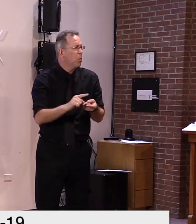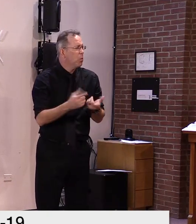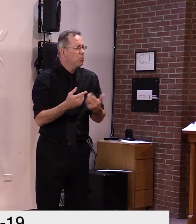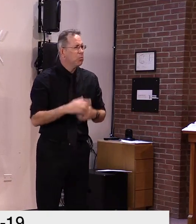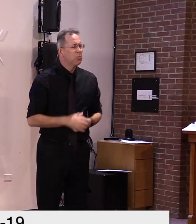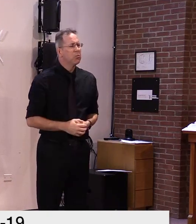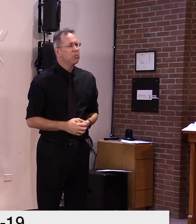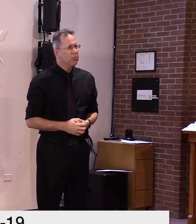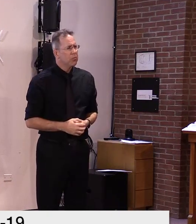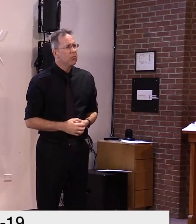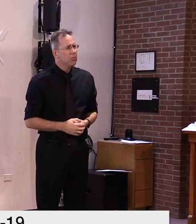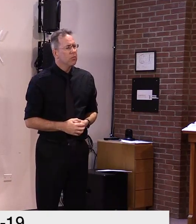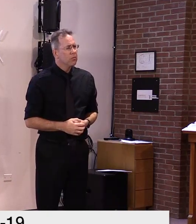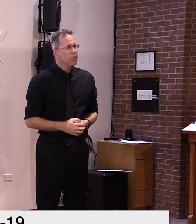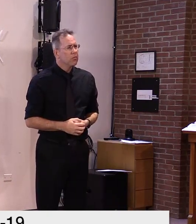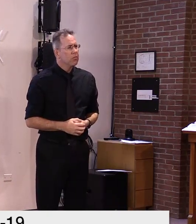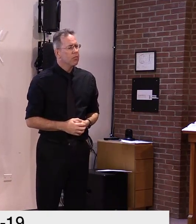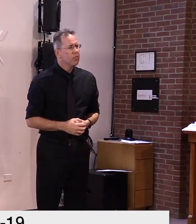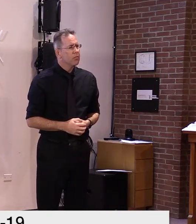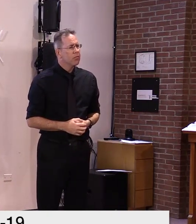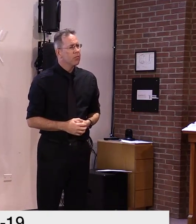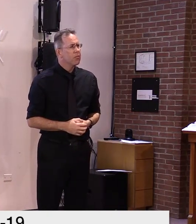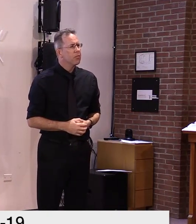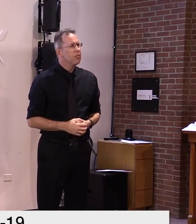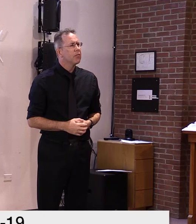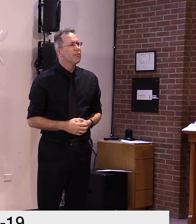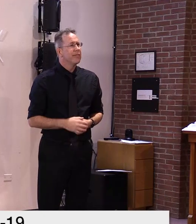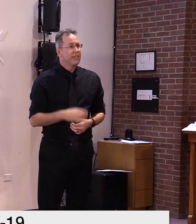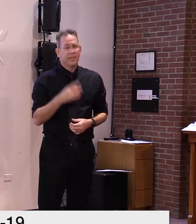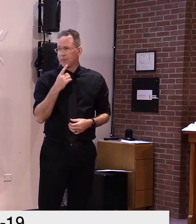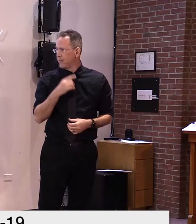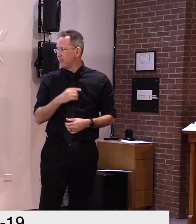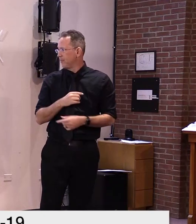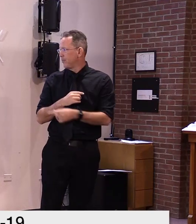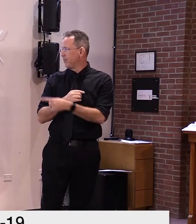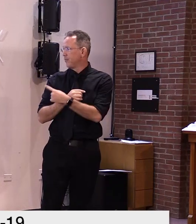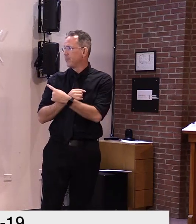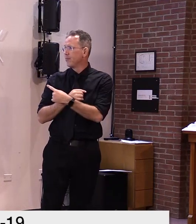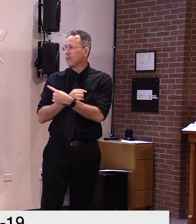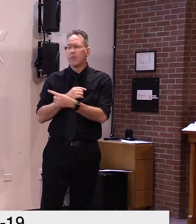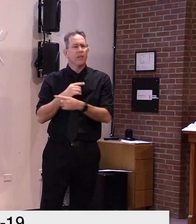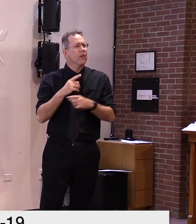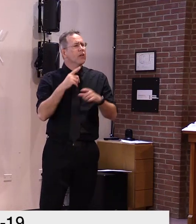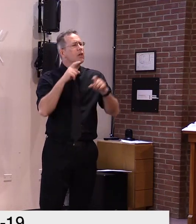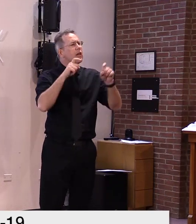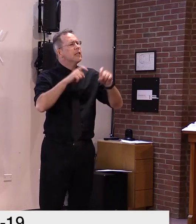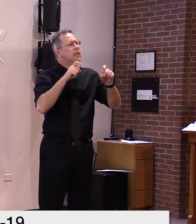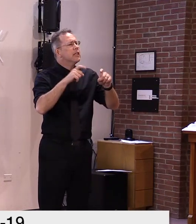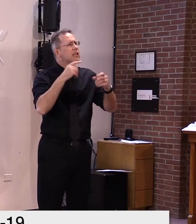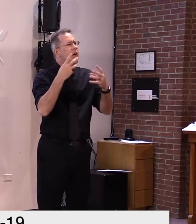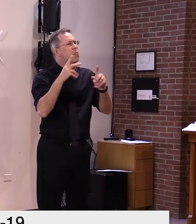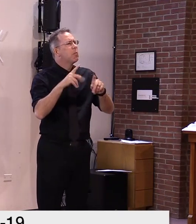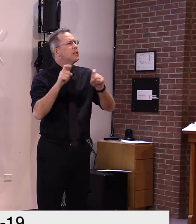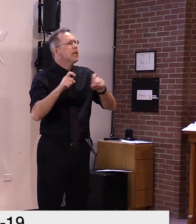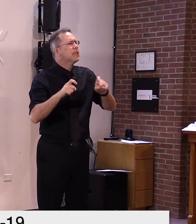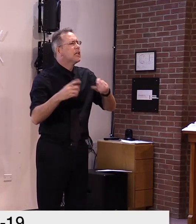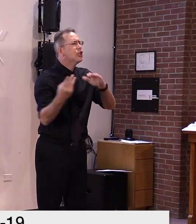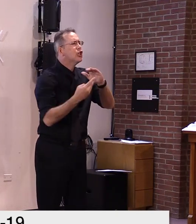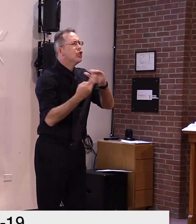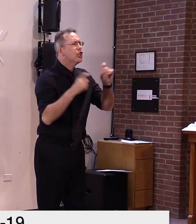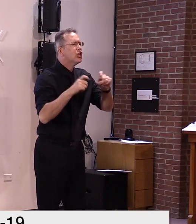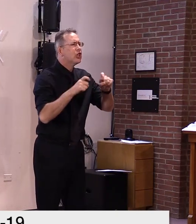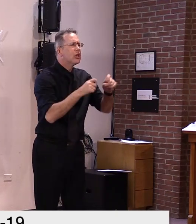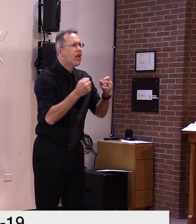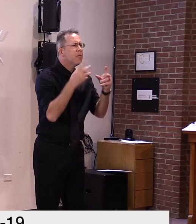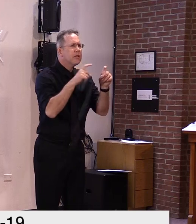there. Turning to the next slide, this is just an overview of testing per capita that is going on in the